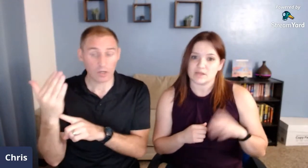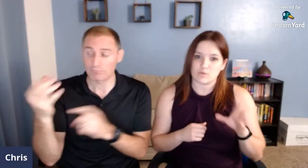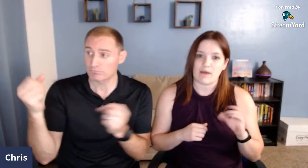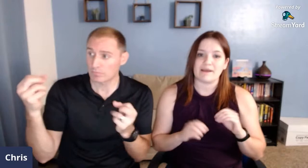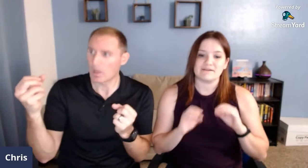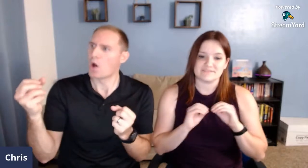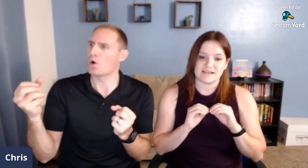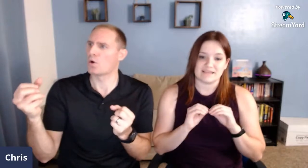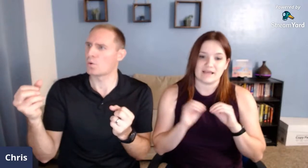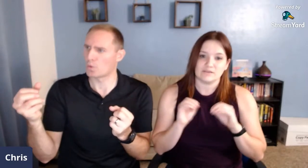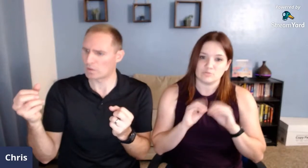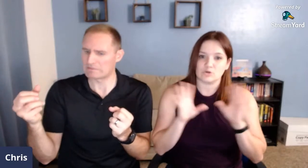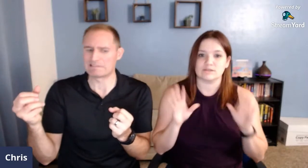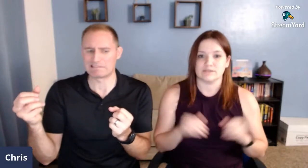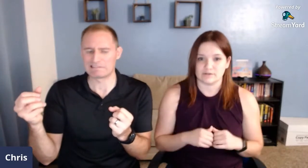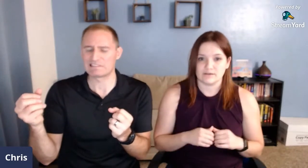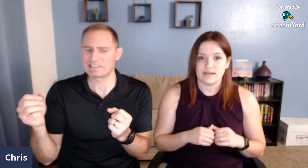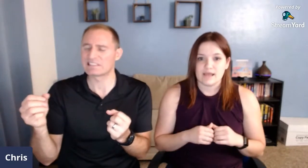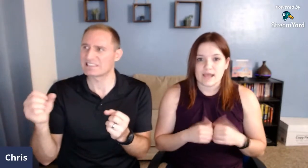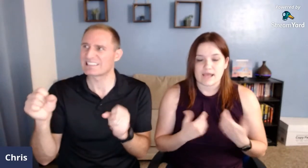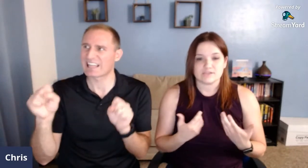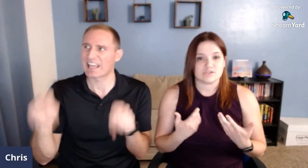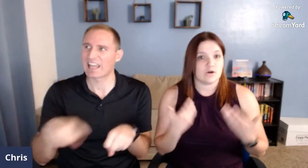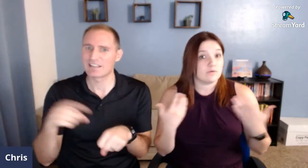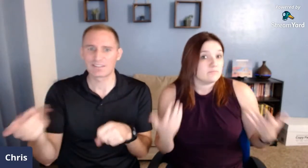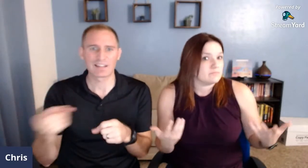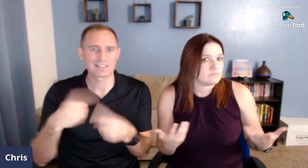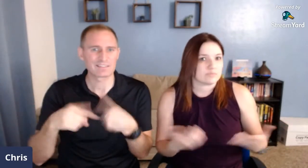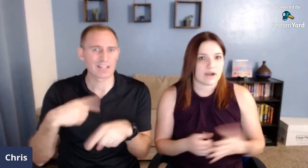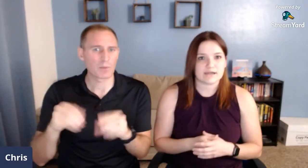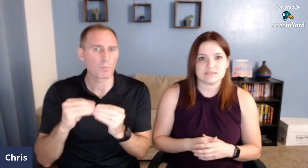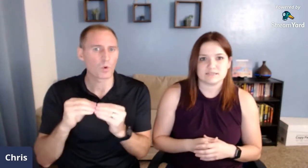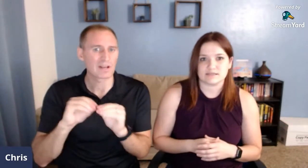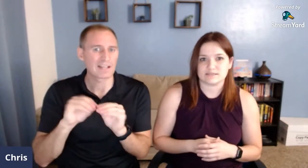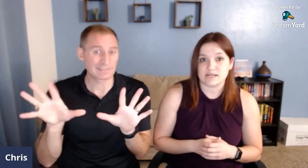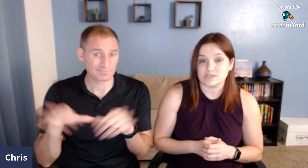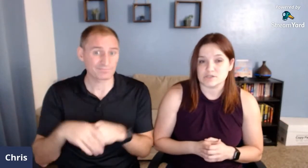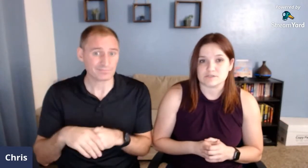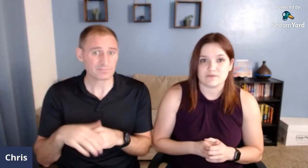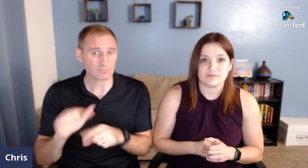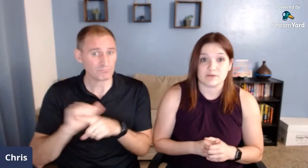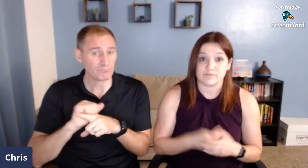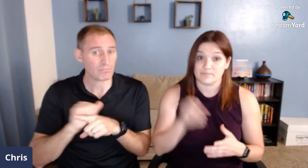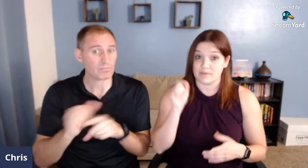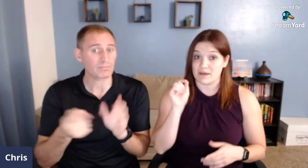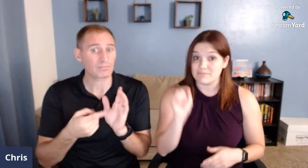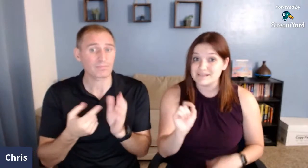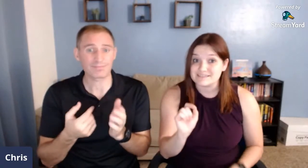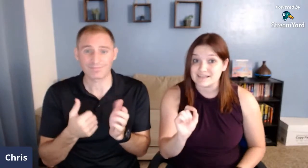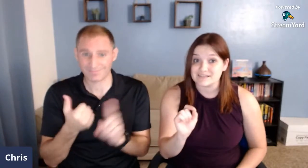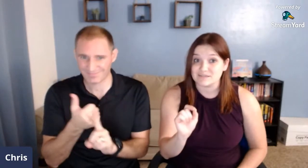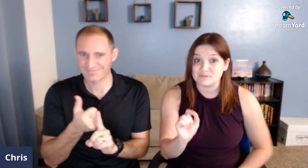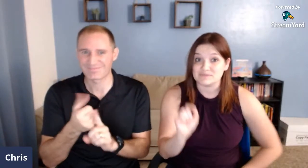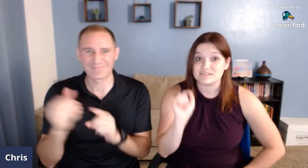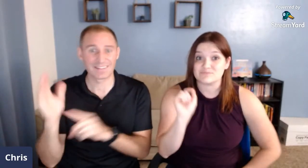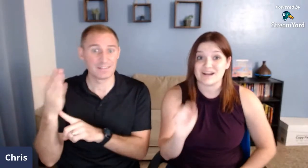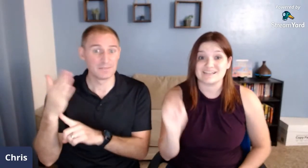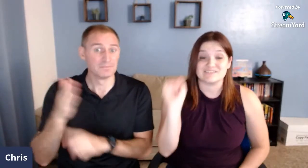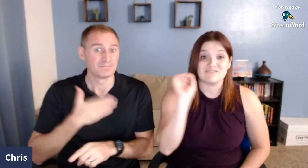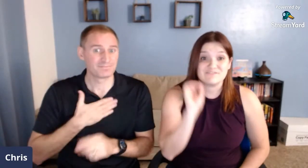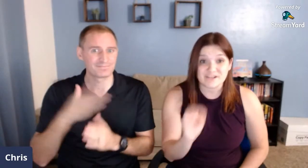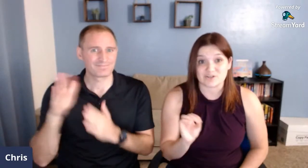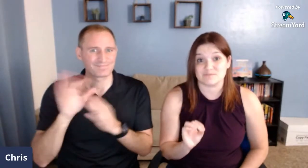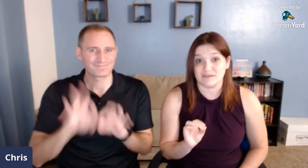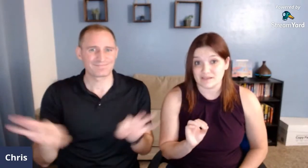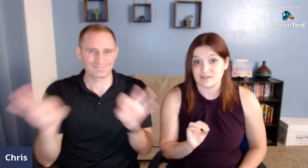mistake. And you're going to be like, wow, I could have signed that a little more clear. And so practice signing to yourself in the mirror. My biggest thing I tell people is to